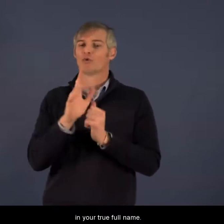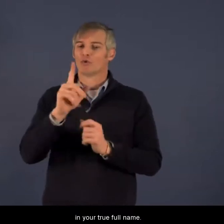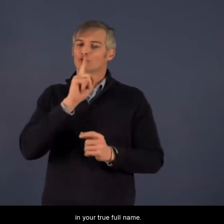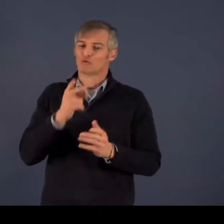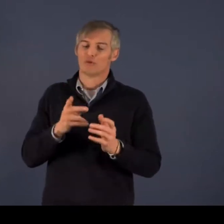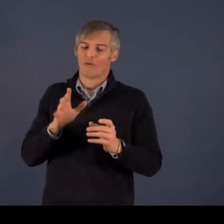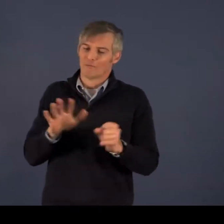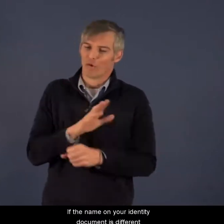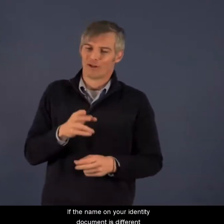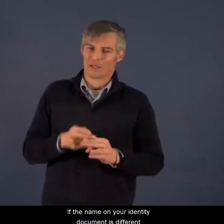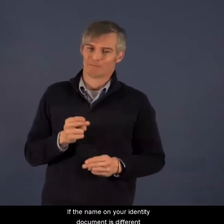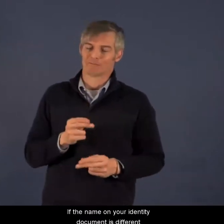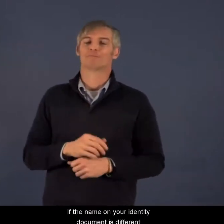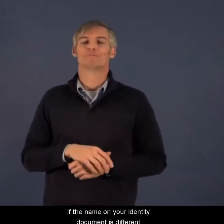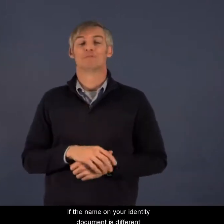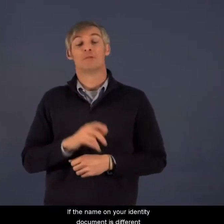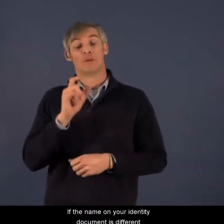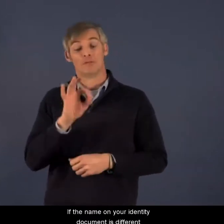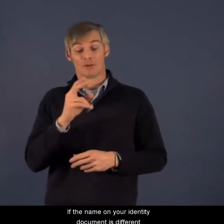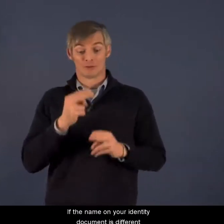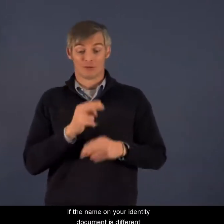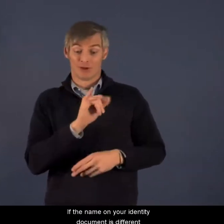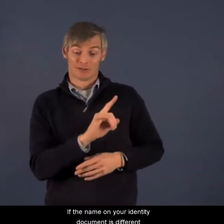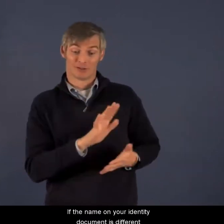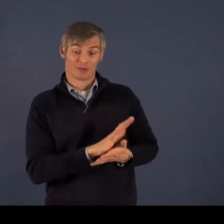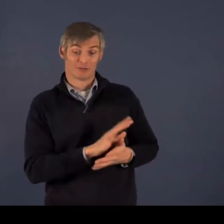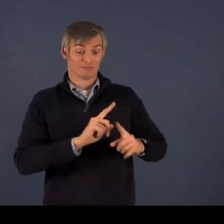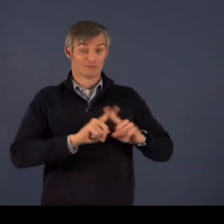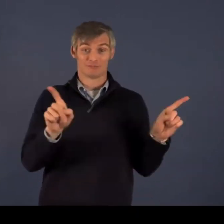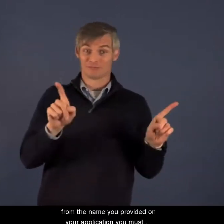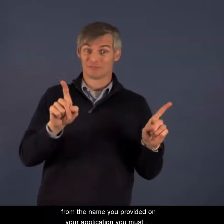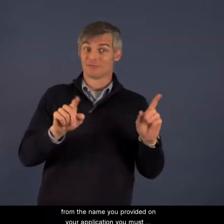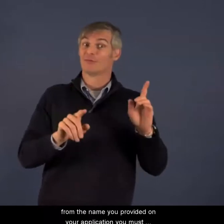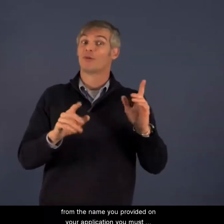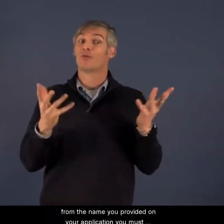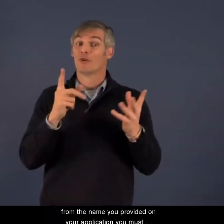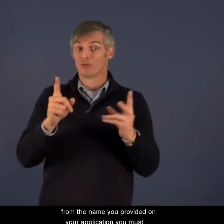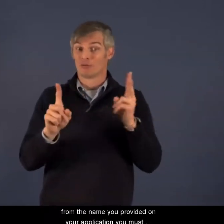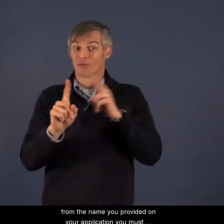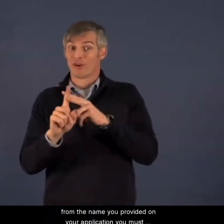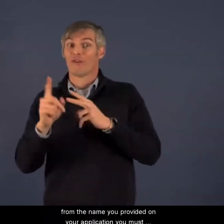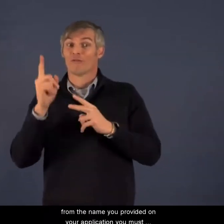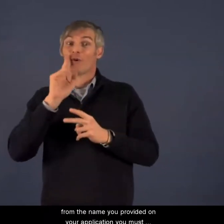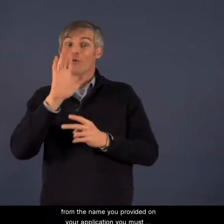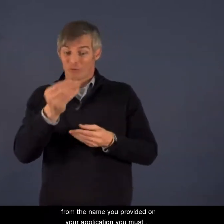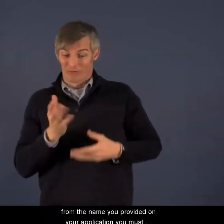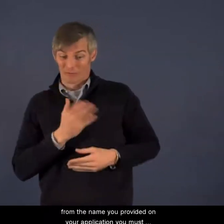name. If the name on your identity document is different from the name you provided on your application, you must